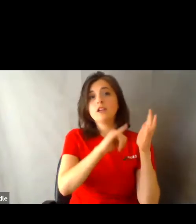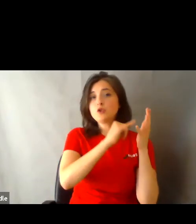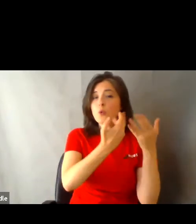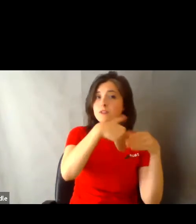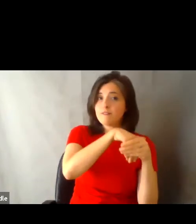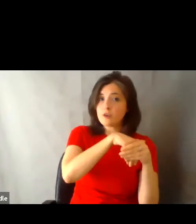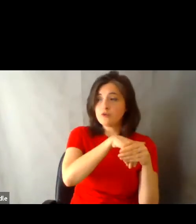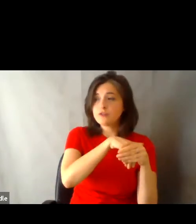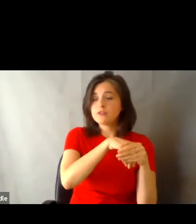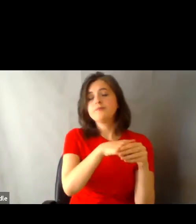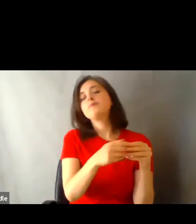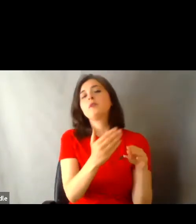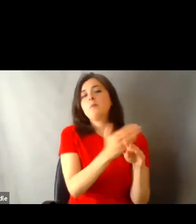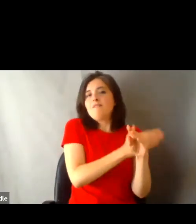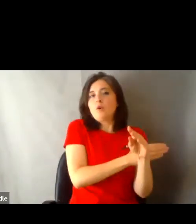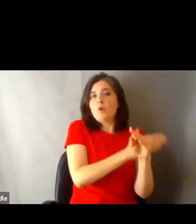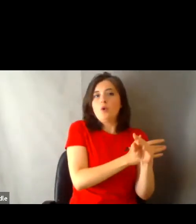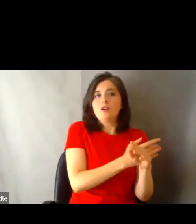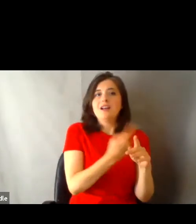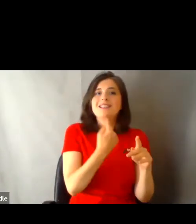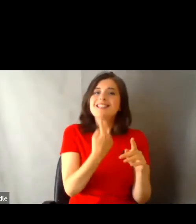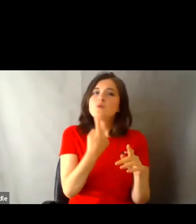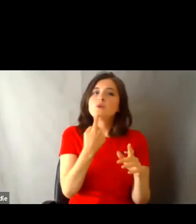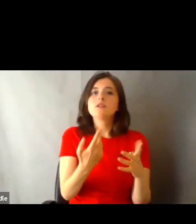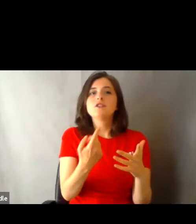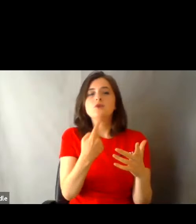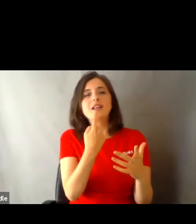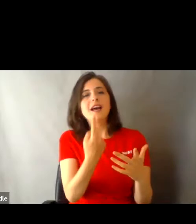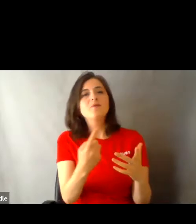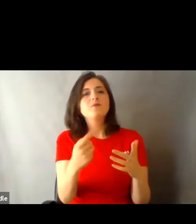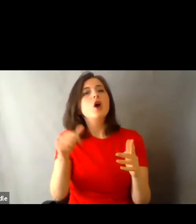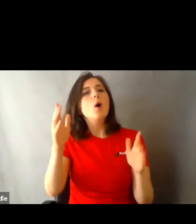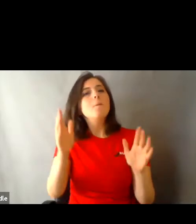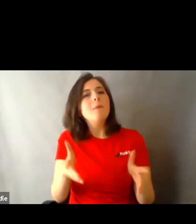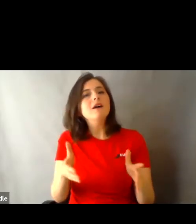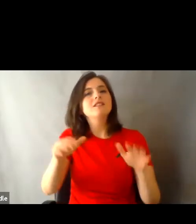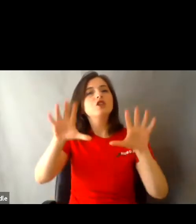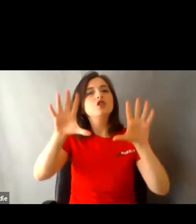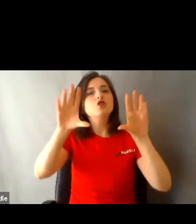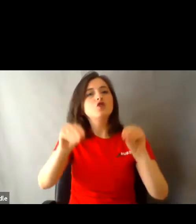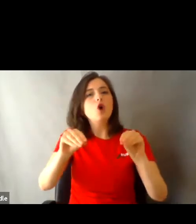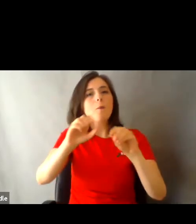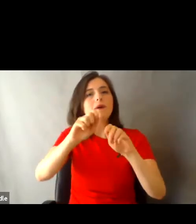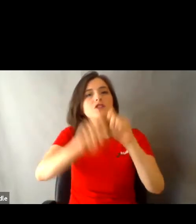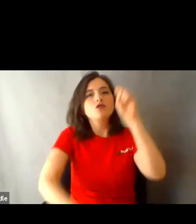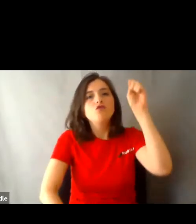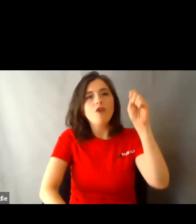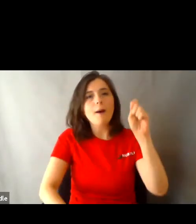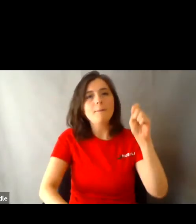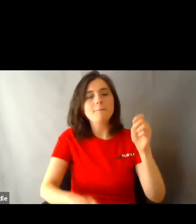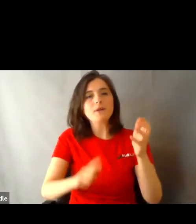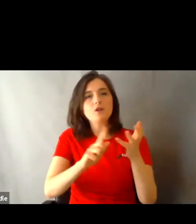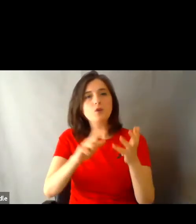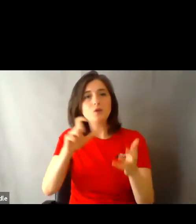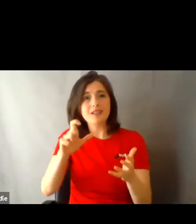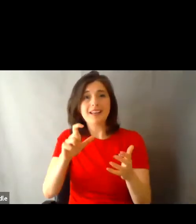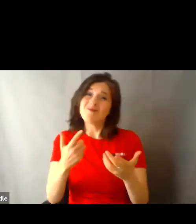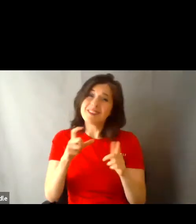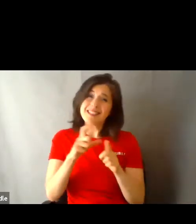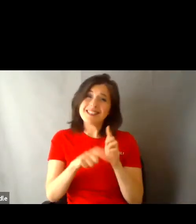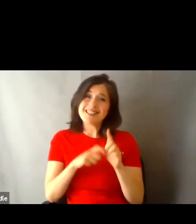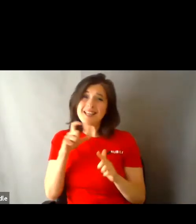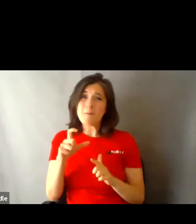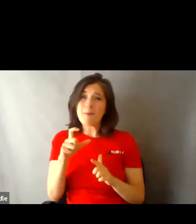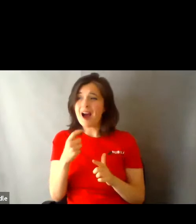position of stop and scrap, something that Deepak's campaigned with for years, really, ever since